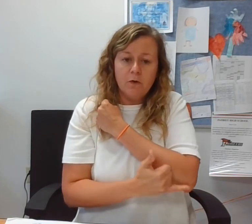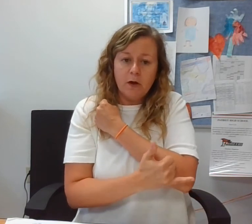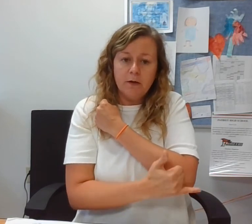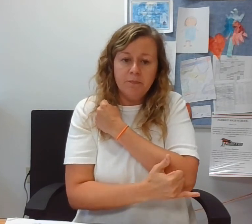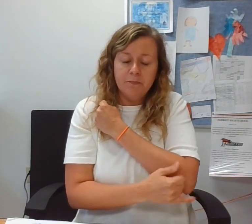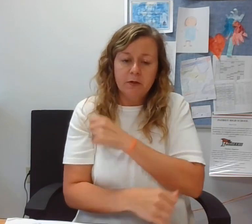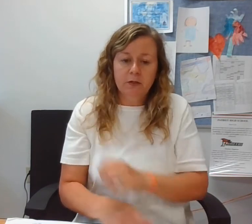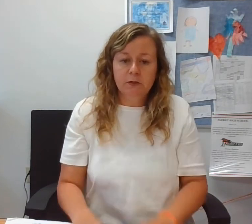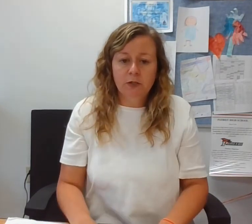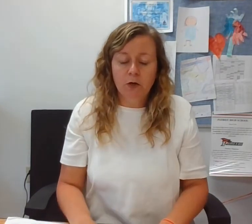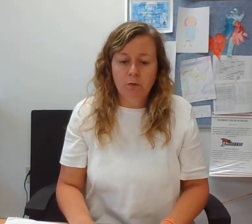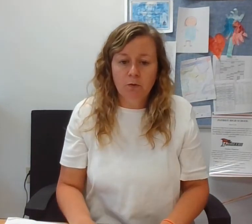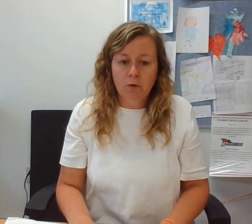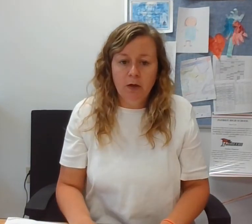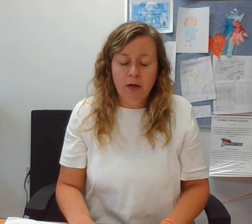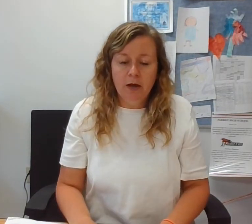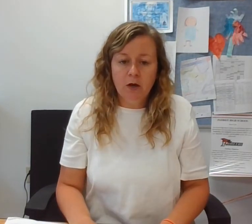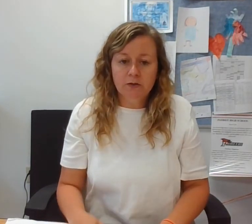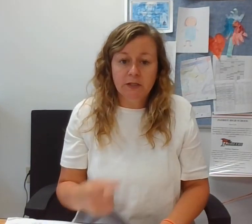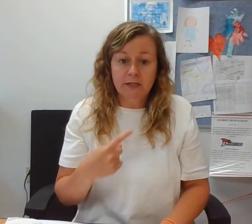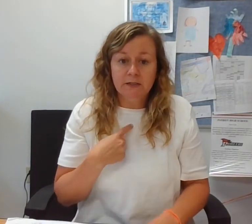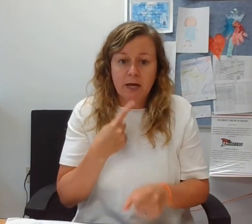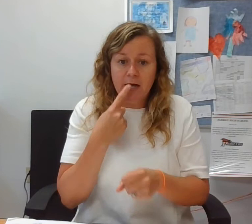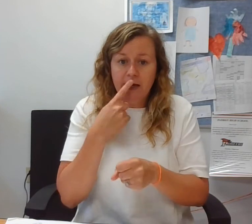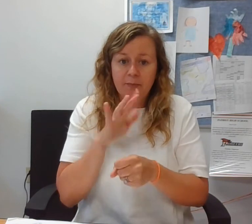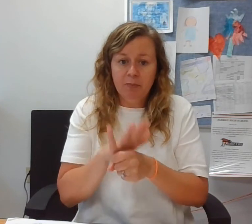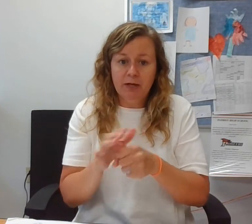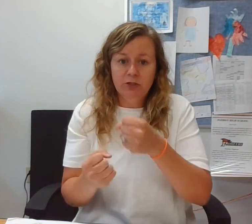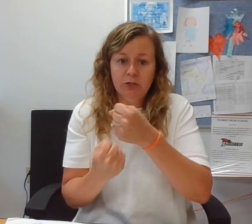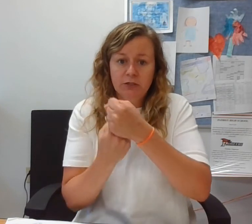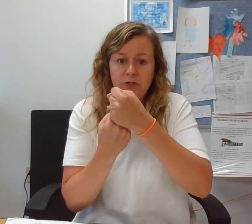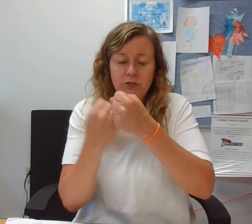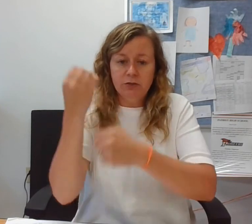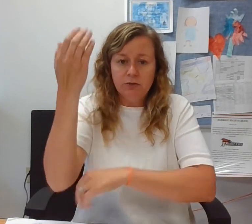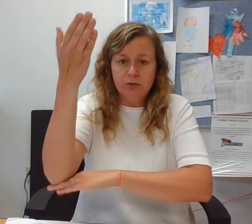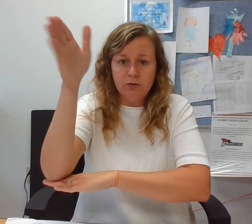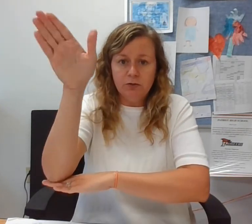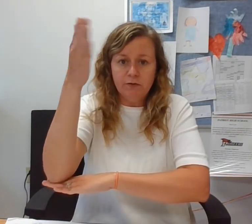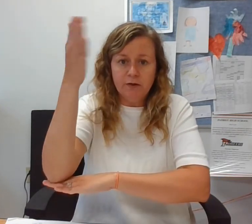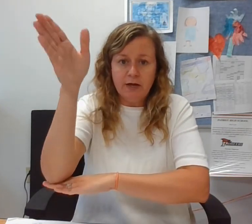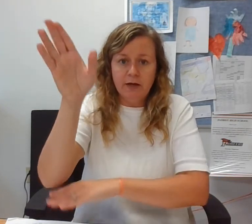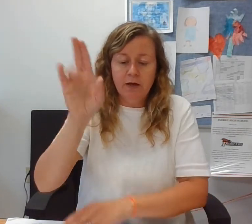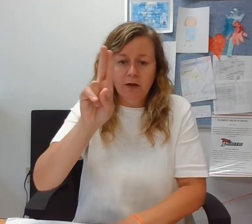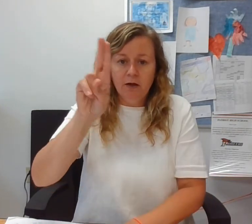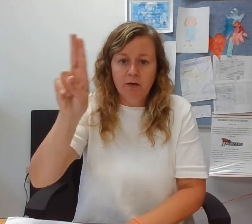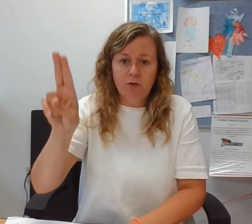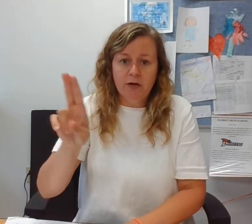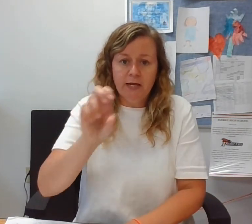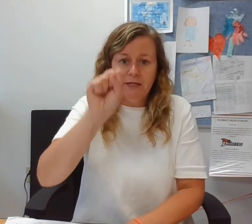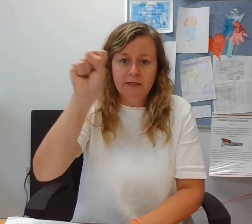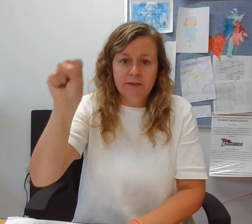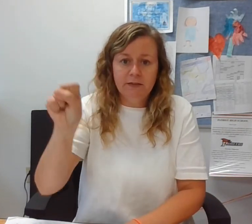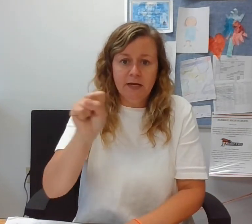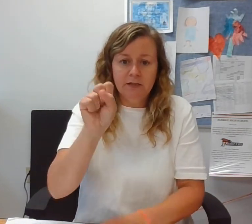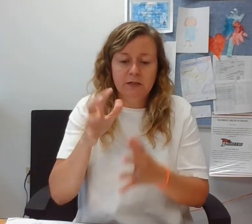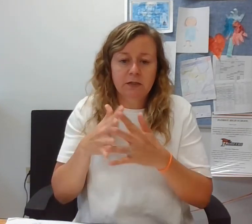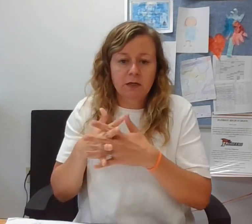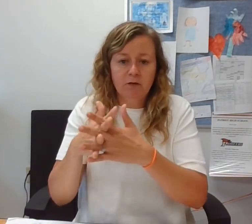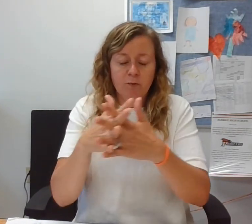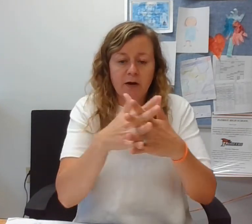Okay, so it goes like this. I pledge allegiance to the flag of the United States of